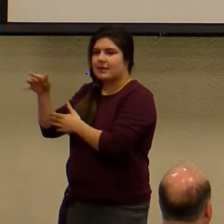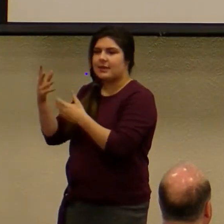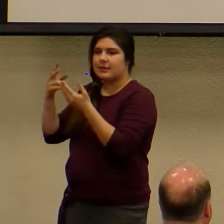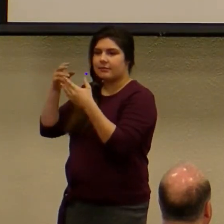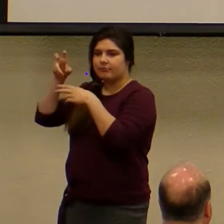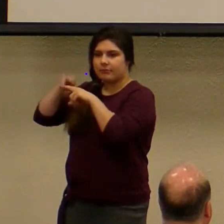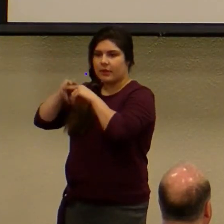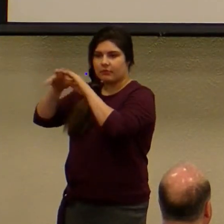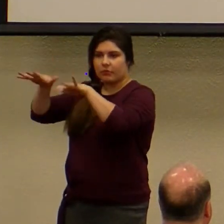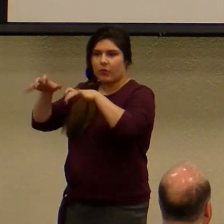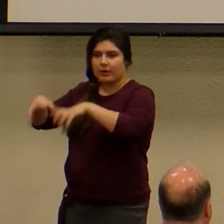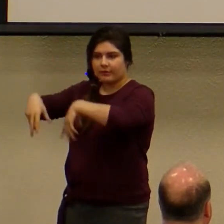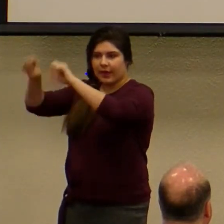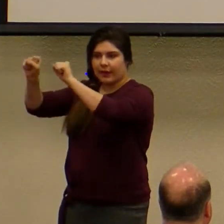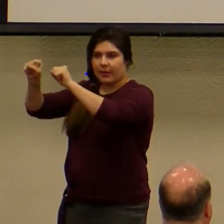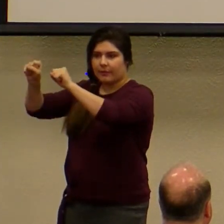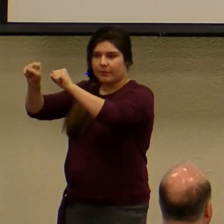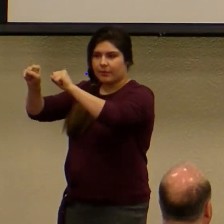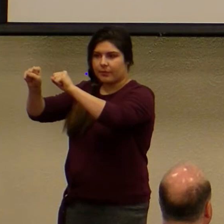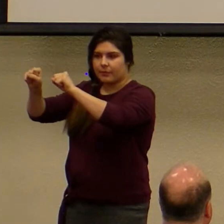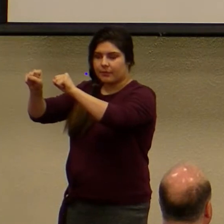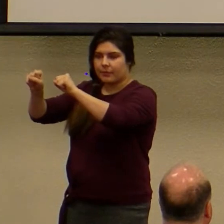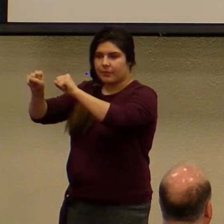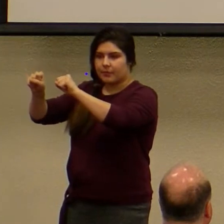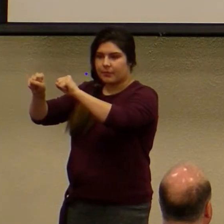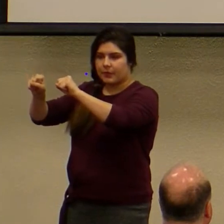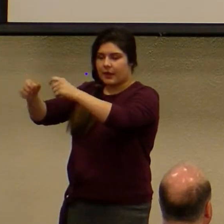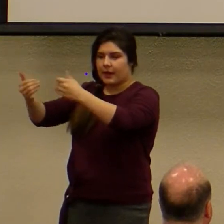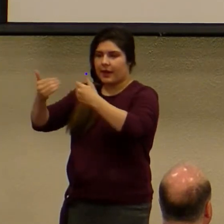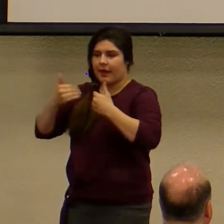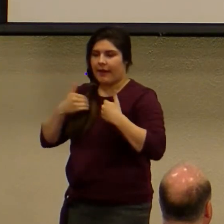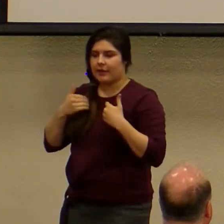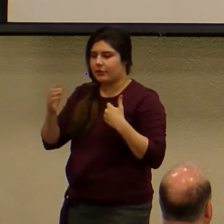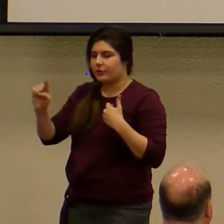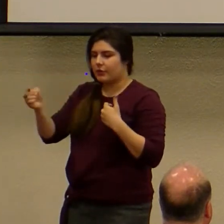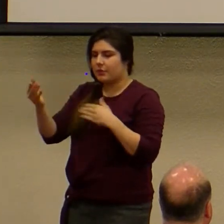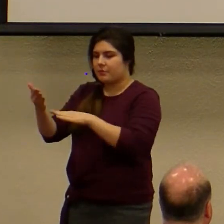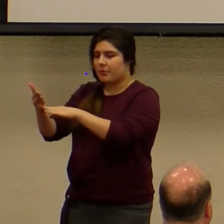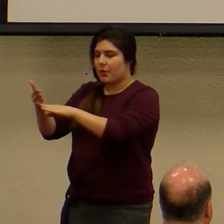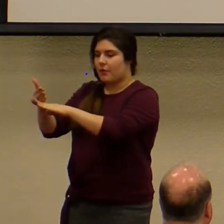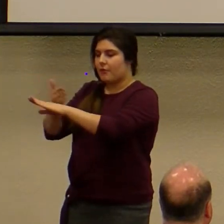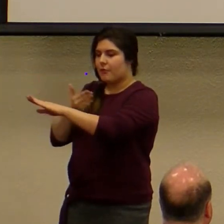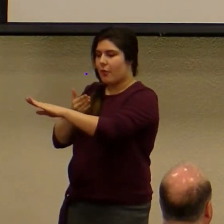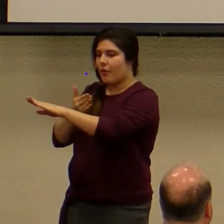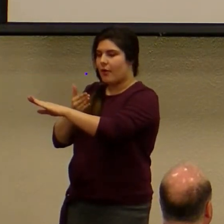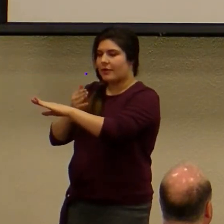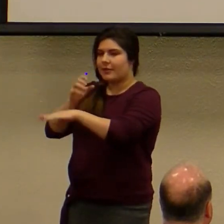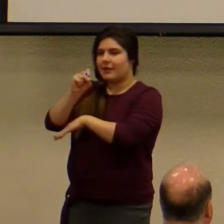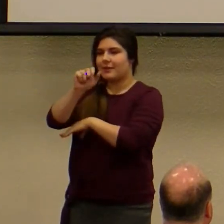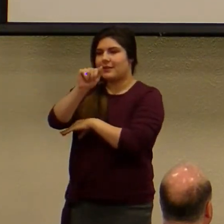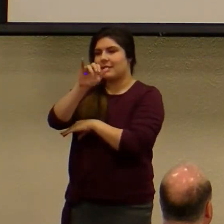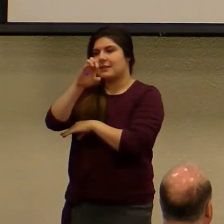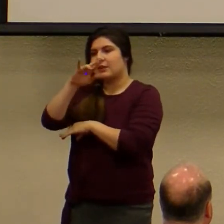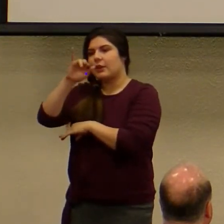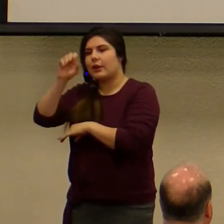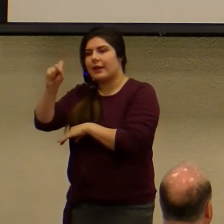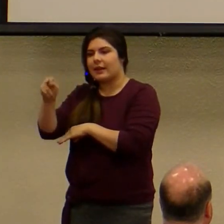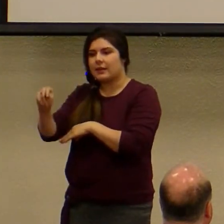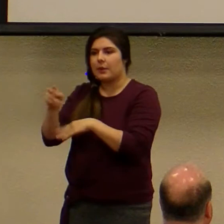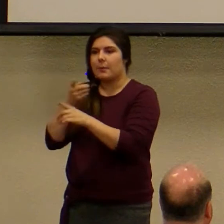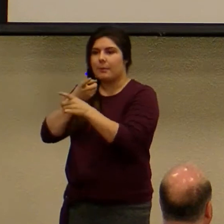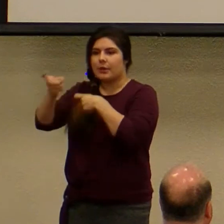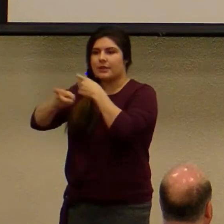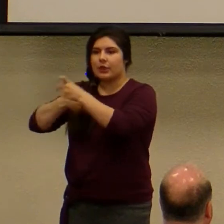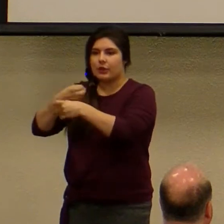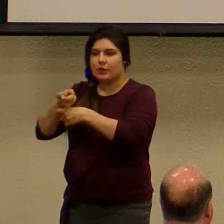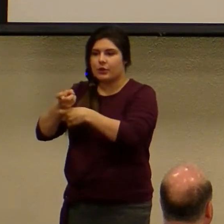is enthroned, that is right in the throes just before the Assyrian persecution. Now here's where Isaiah writes,